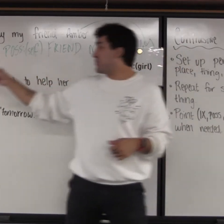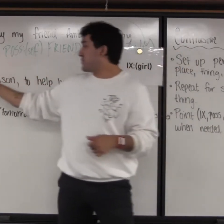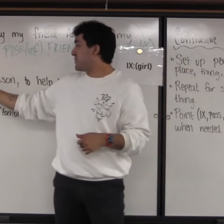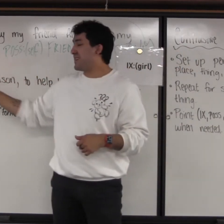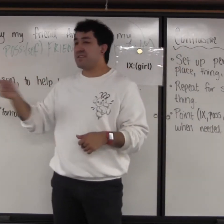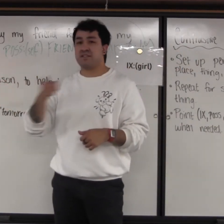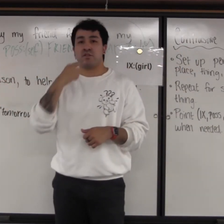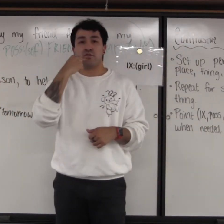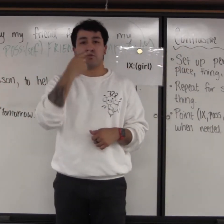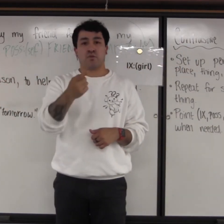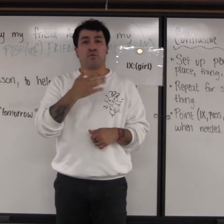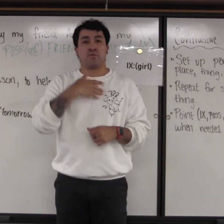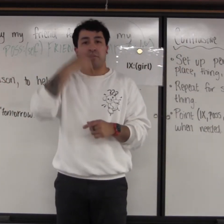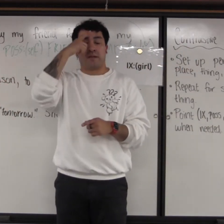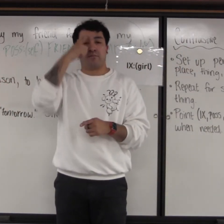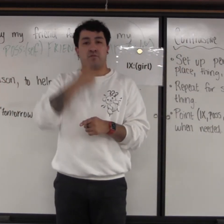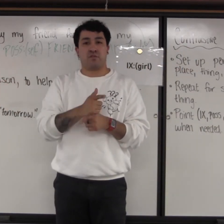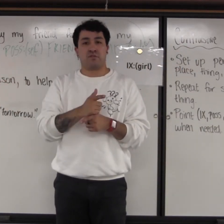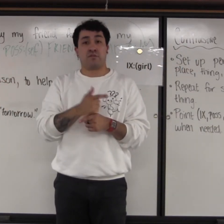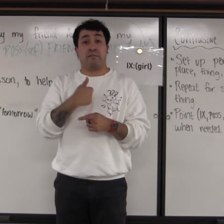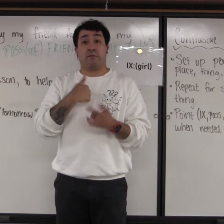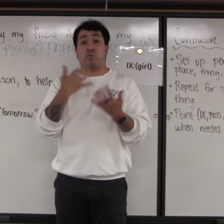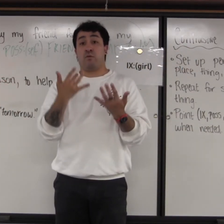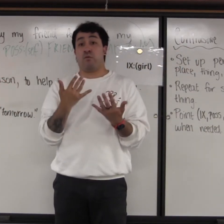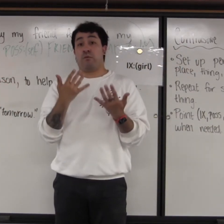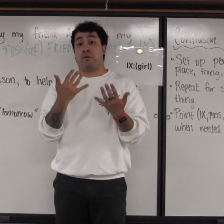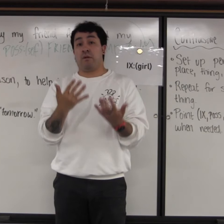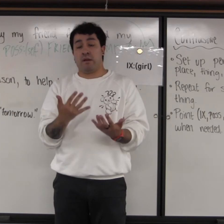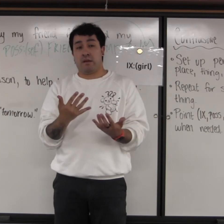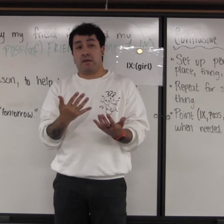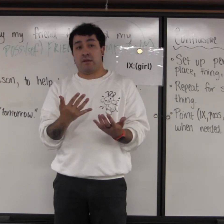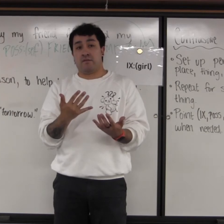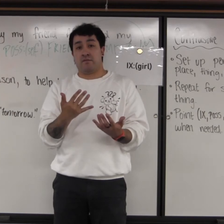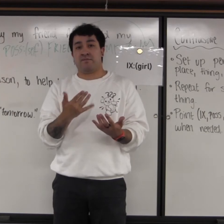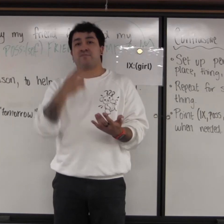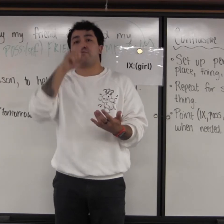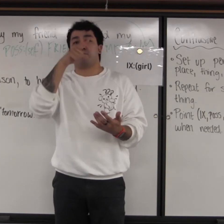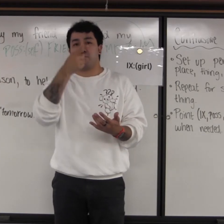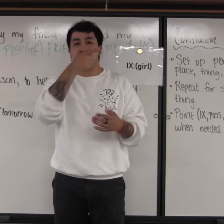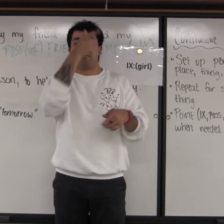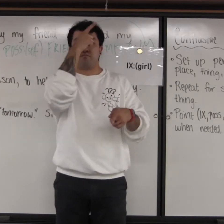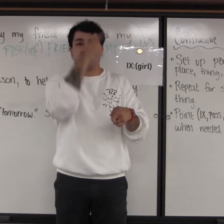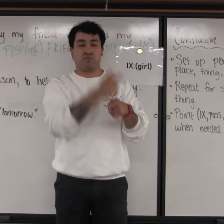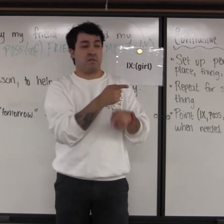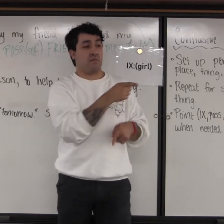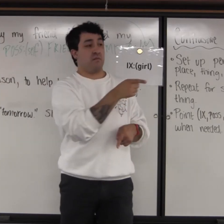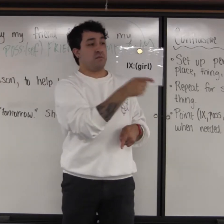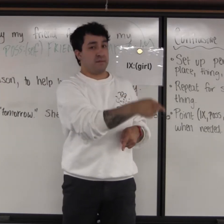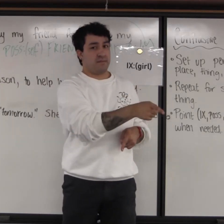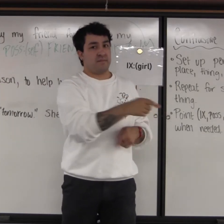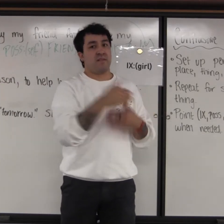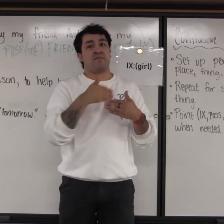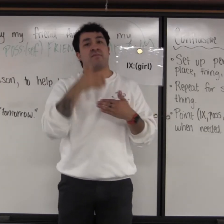the right. I am right-handed, so I'd always set her up on the right first. There are some instances where I would do the left first, but that's more